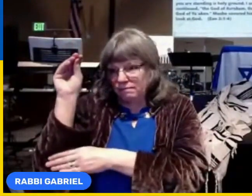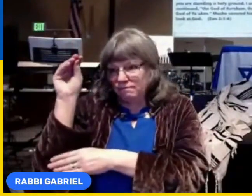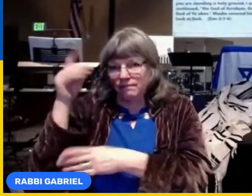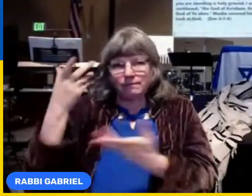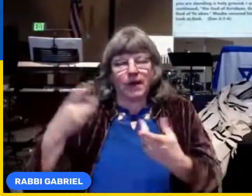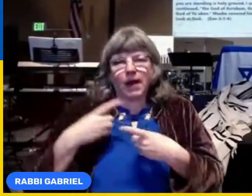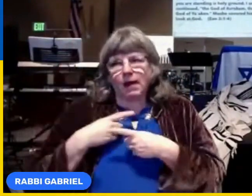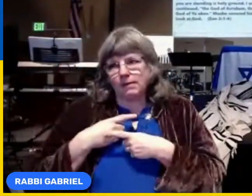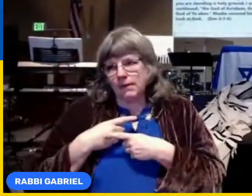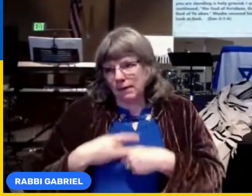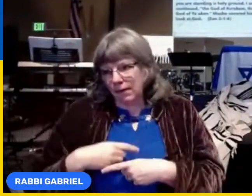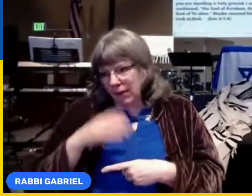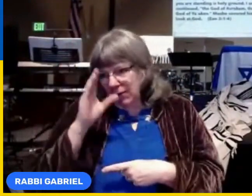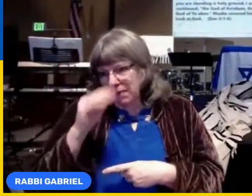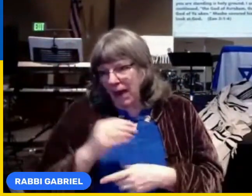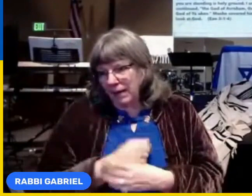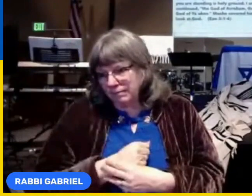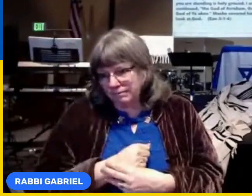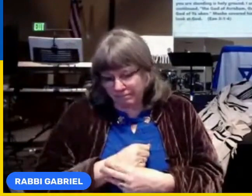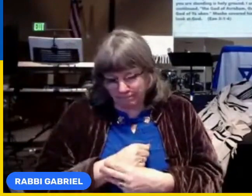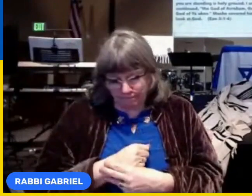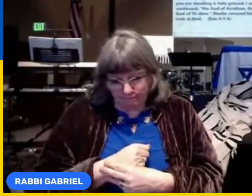Moshe, the discouraged man.